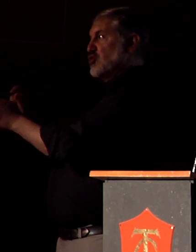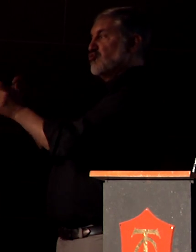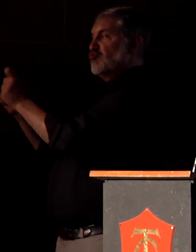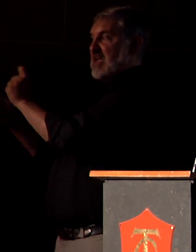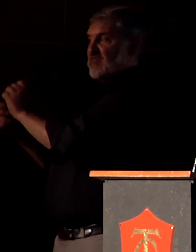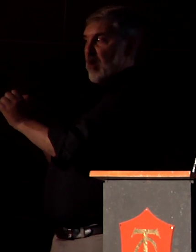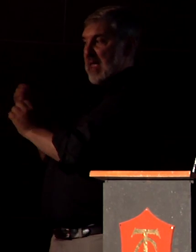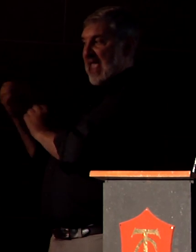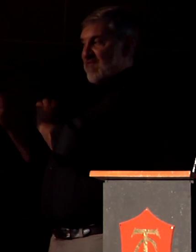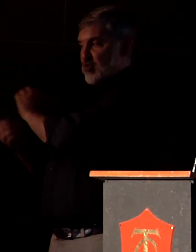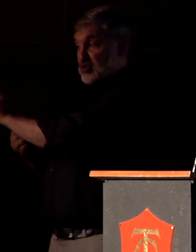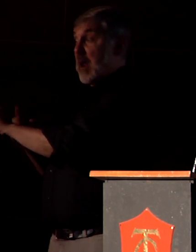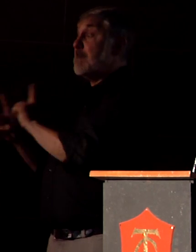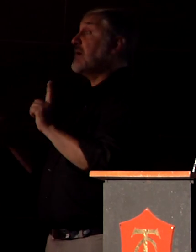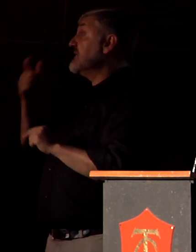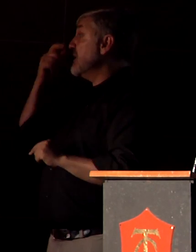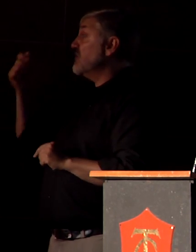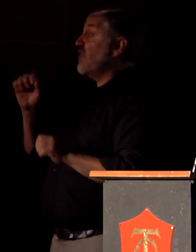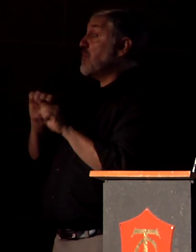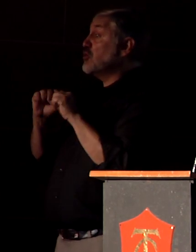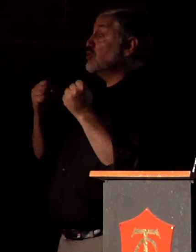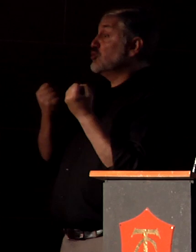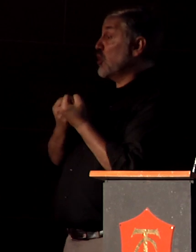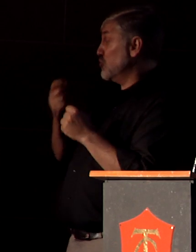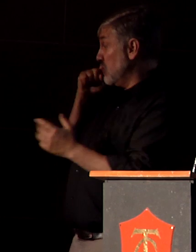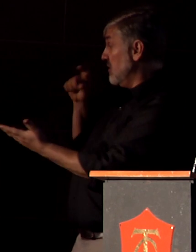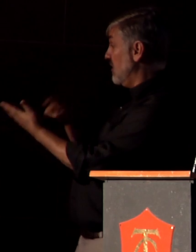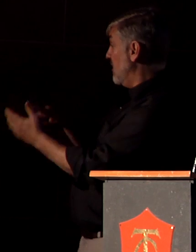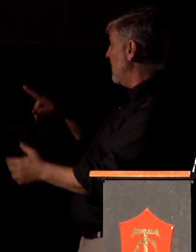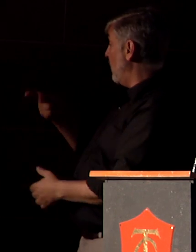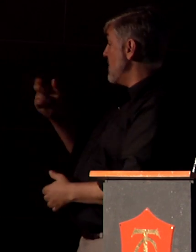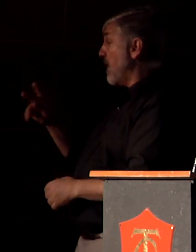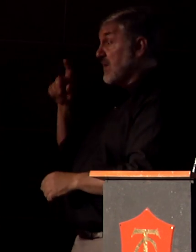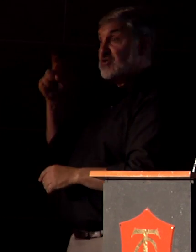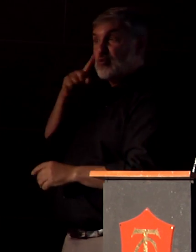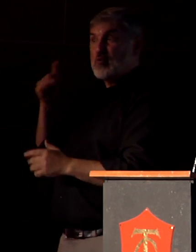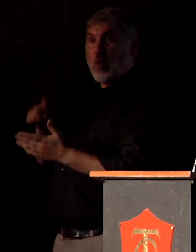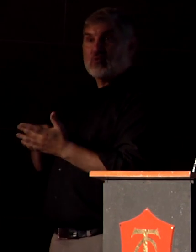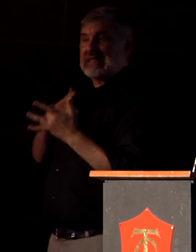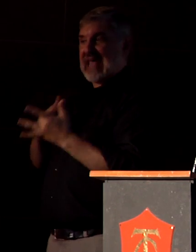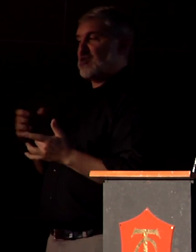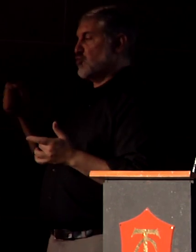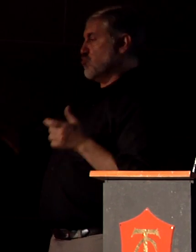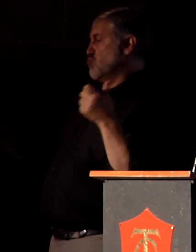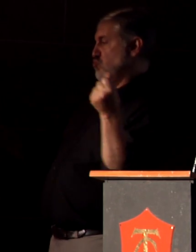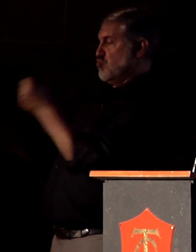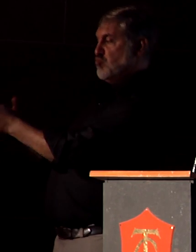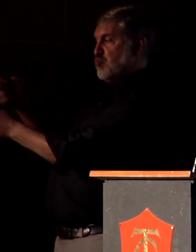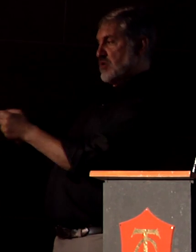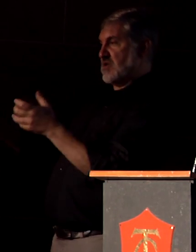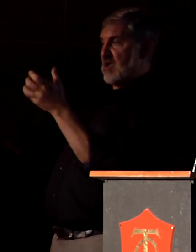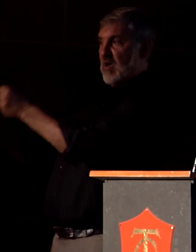anything from an evolutionary standpoint. However, it's interesting from a social phenomenon, because you'll notice that we tend to put